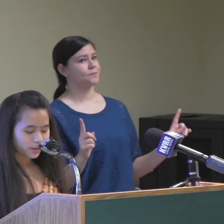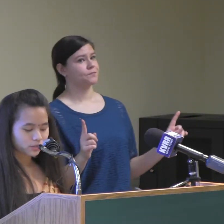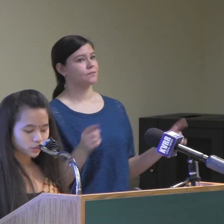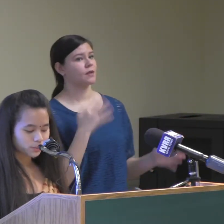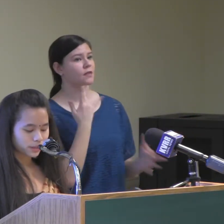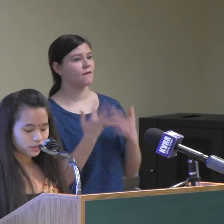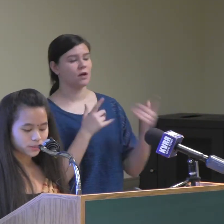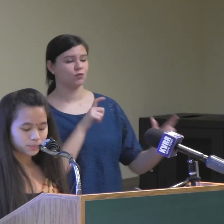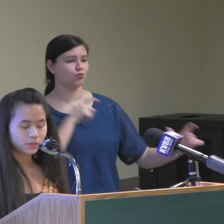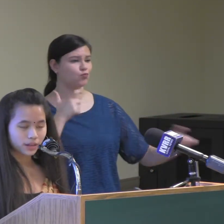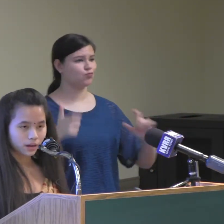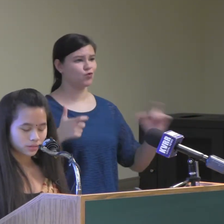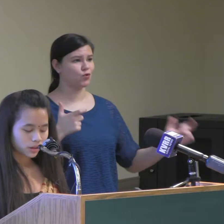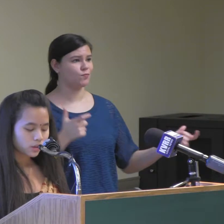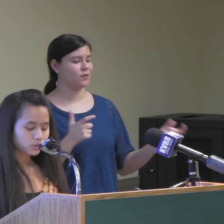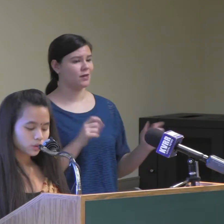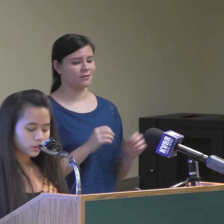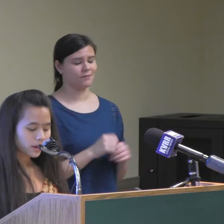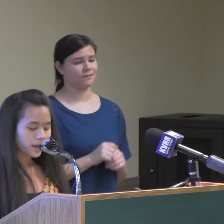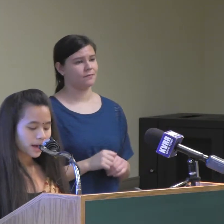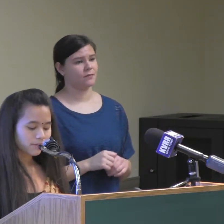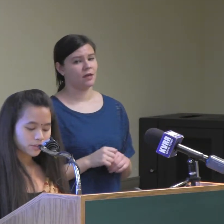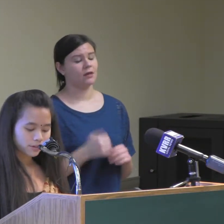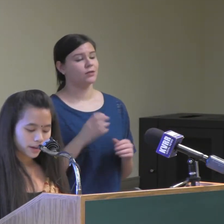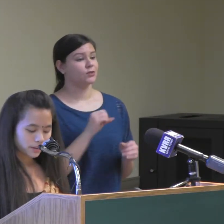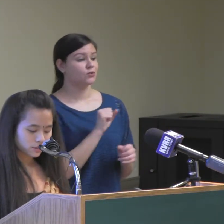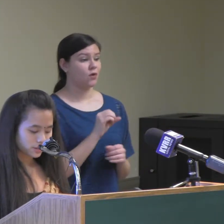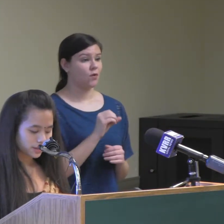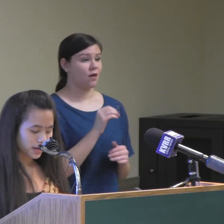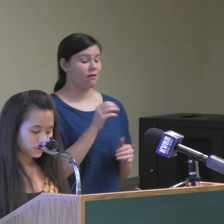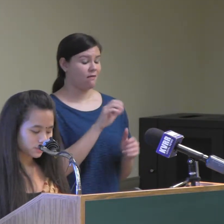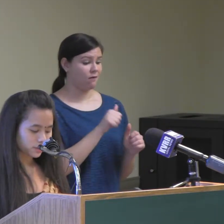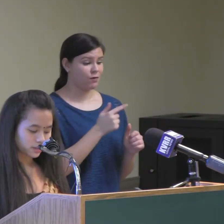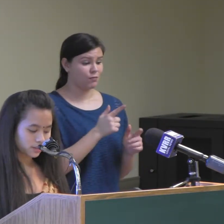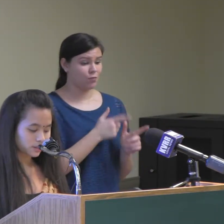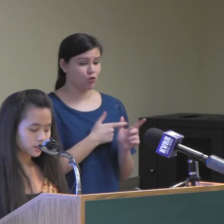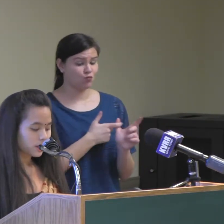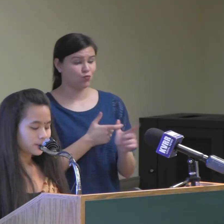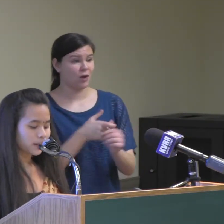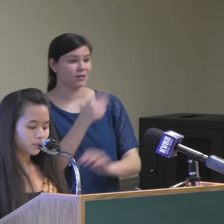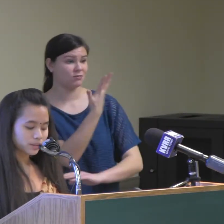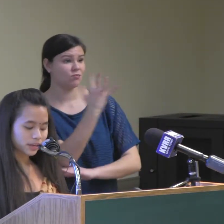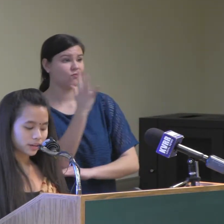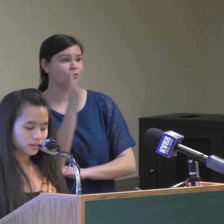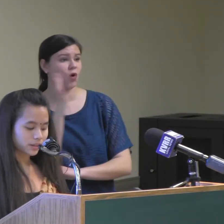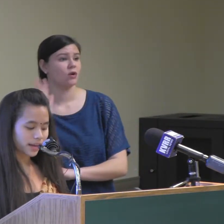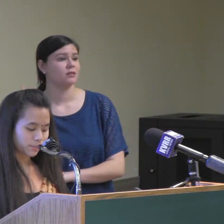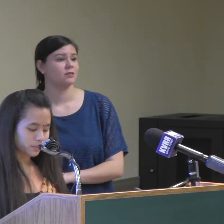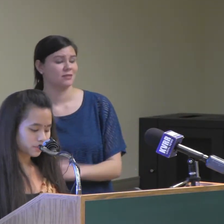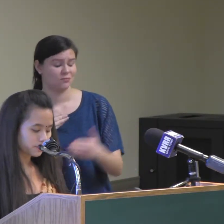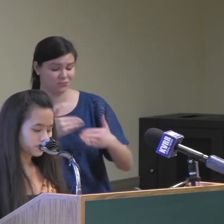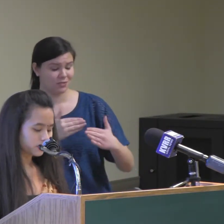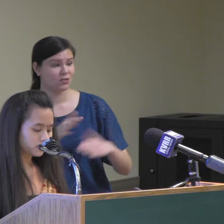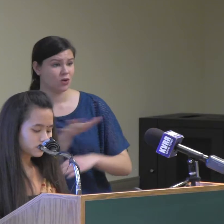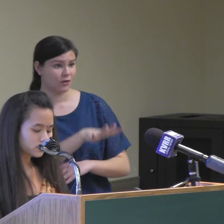but the fire was too big to be put out. So everybody ran to the large forest that was near the